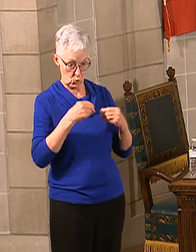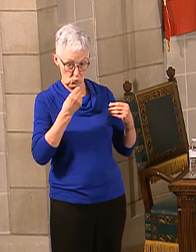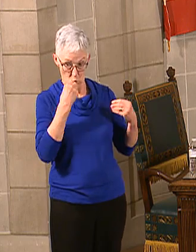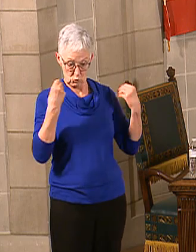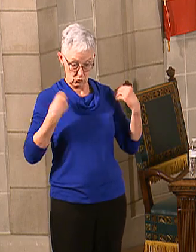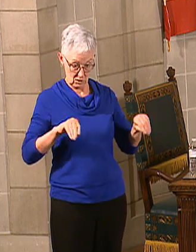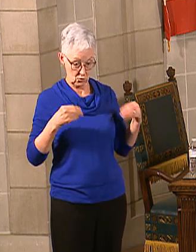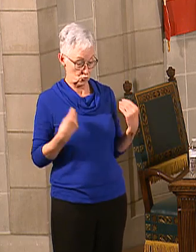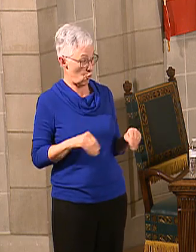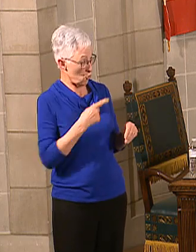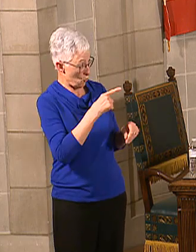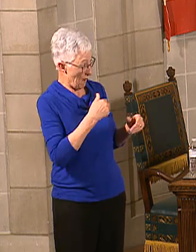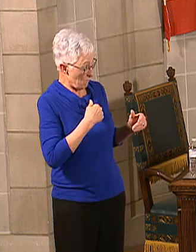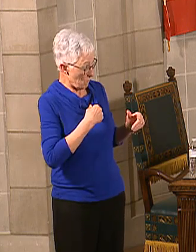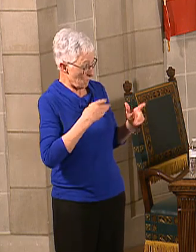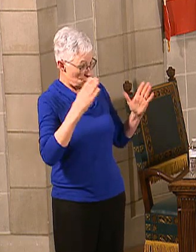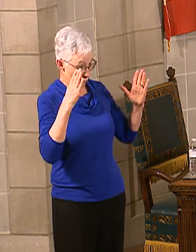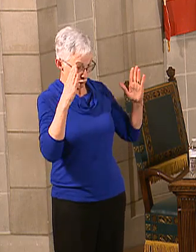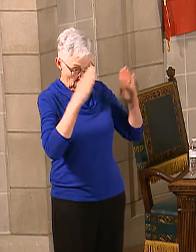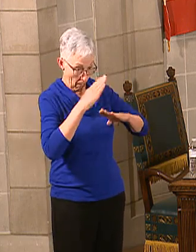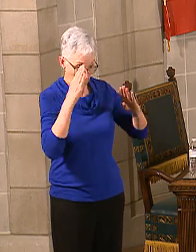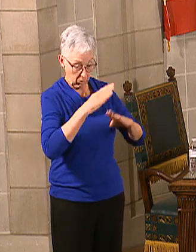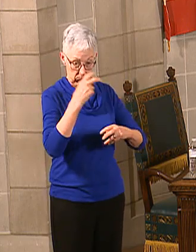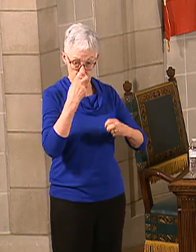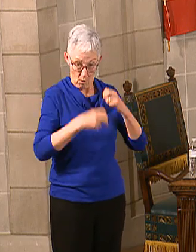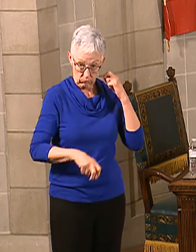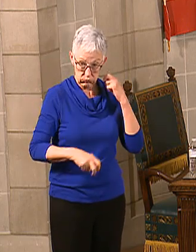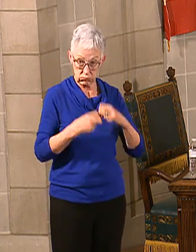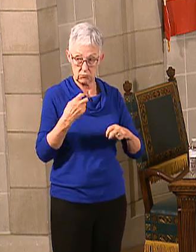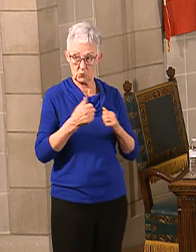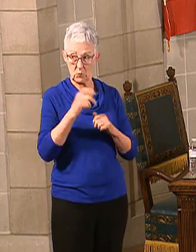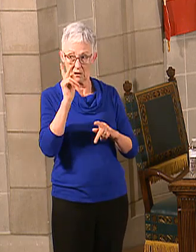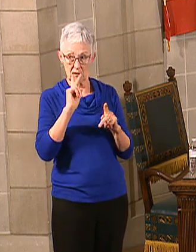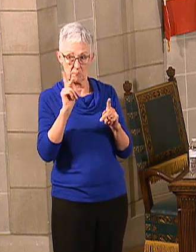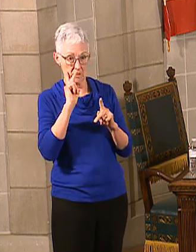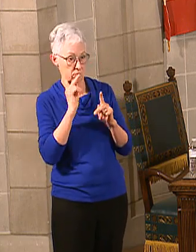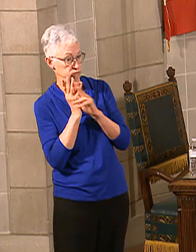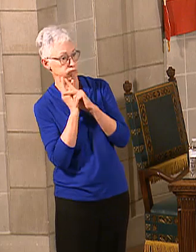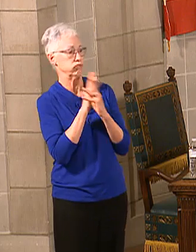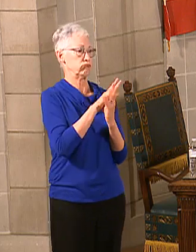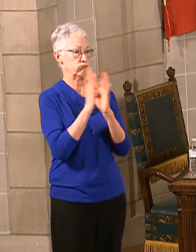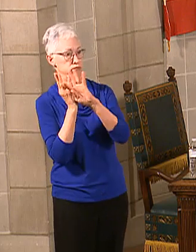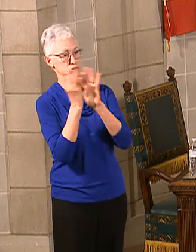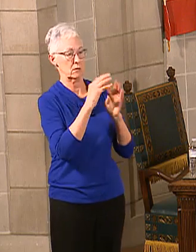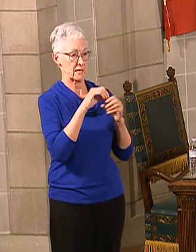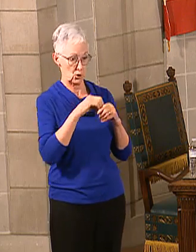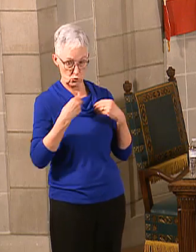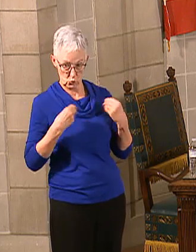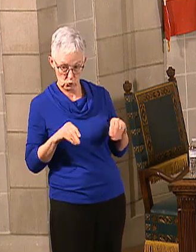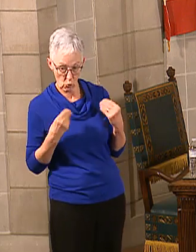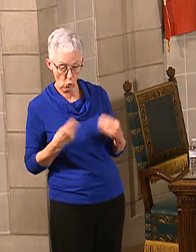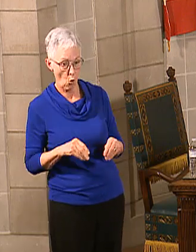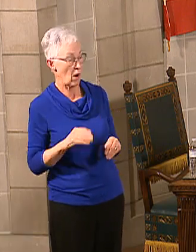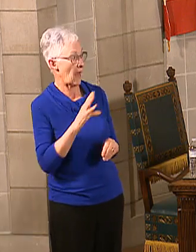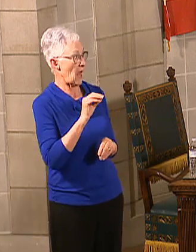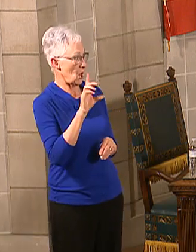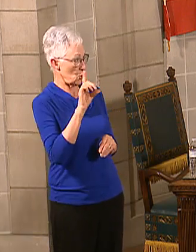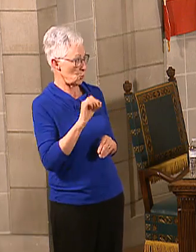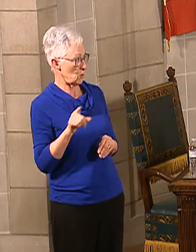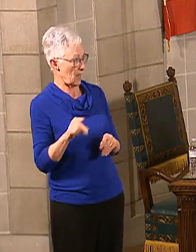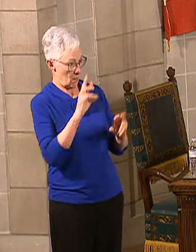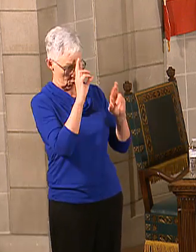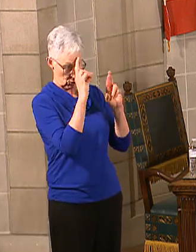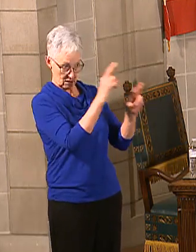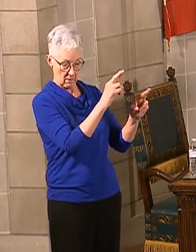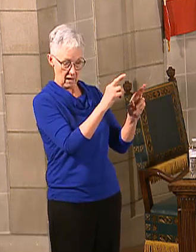crowds or people crowding in the aisles? Are they respecting the times that are supposed to be limited to elderly shoppers? Kathy, I'm going to turn